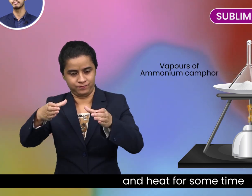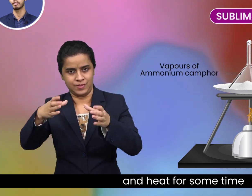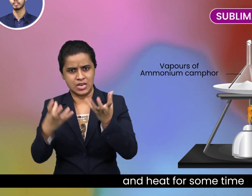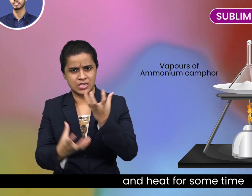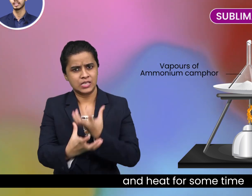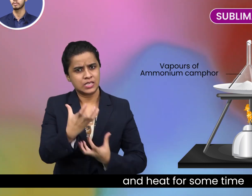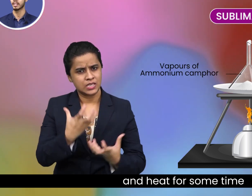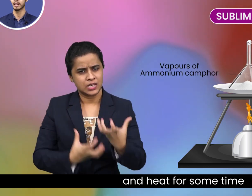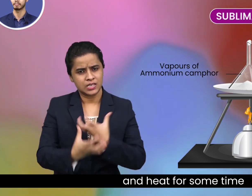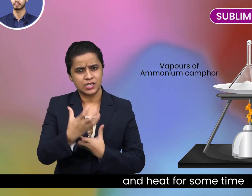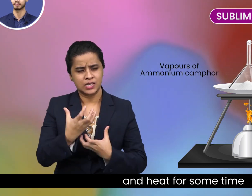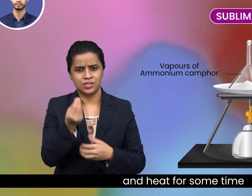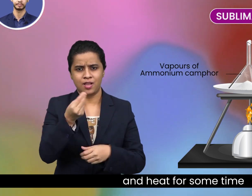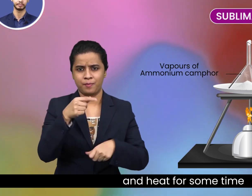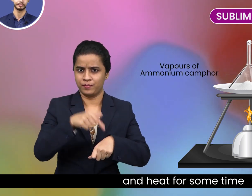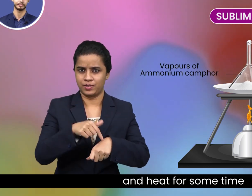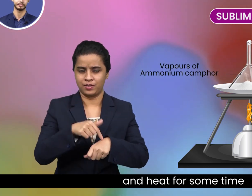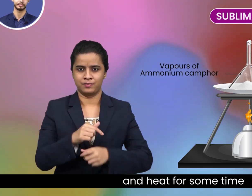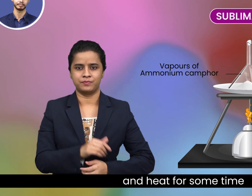and heat for some time